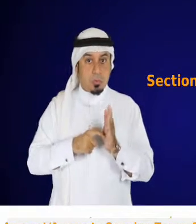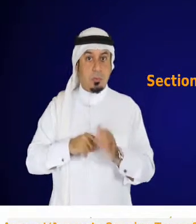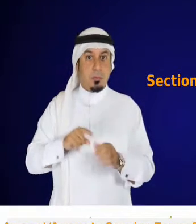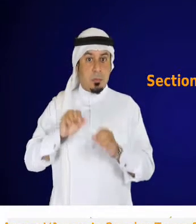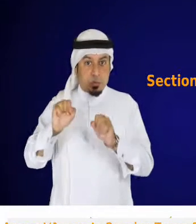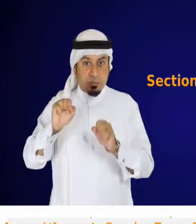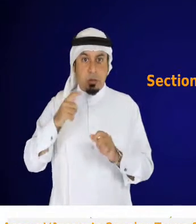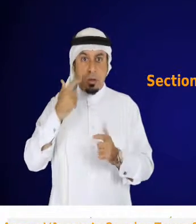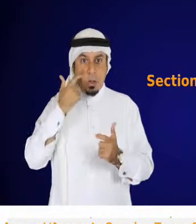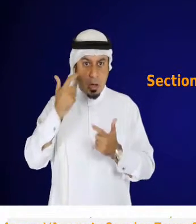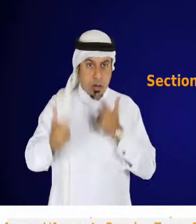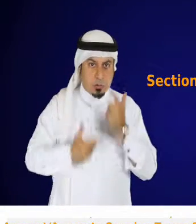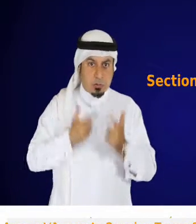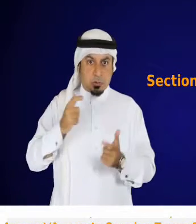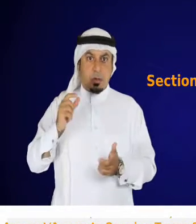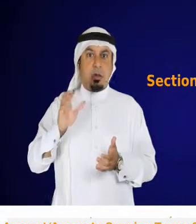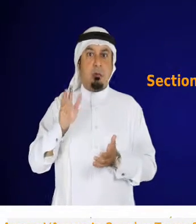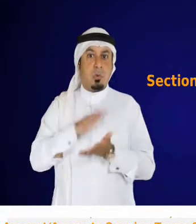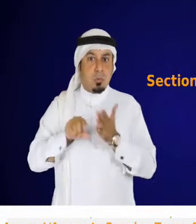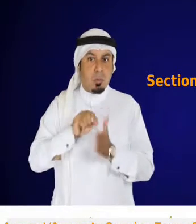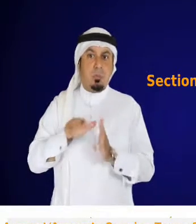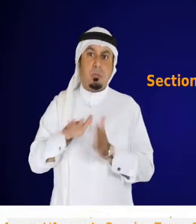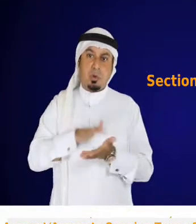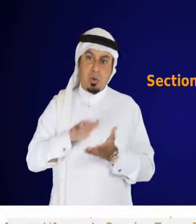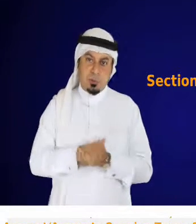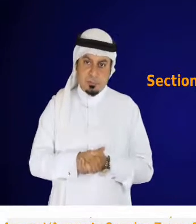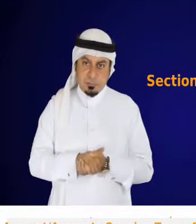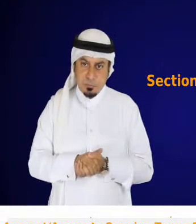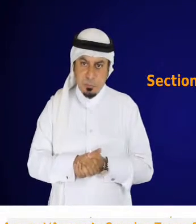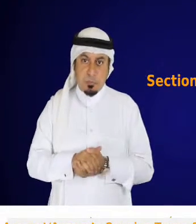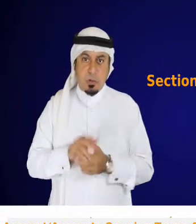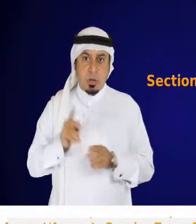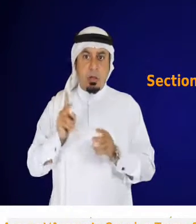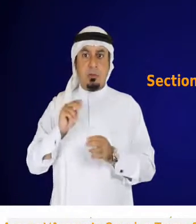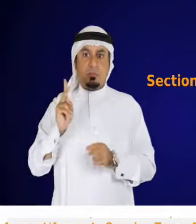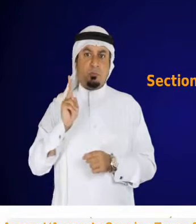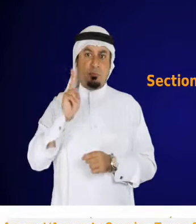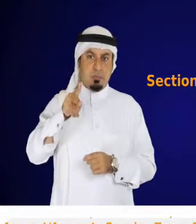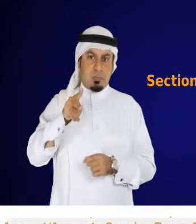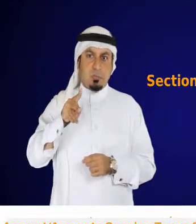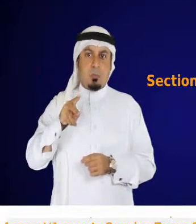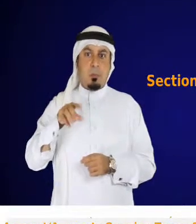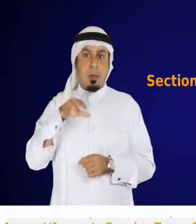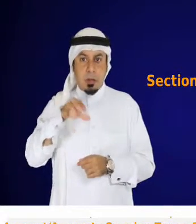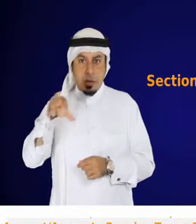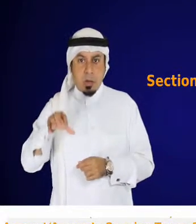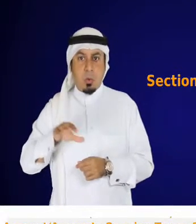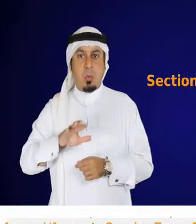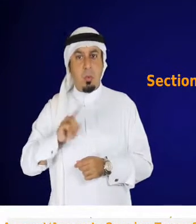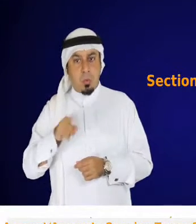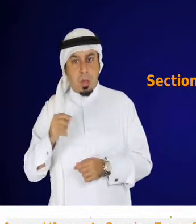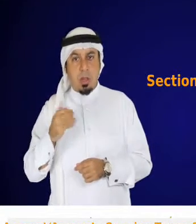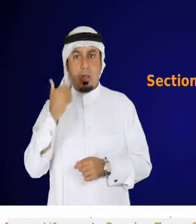statements, or implementing attachment or seizure or any other request orders, or rulings of